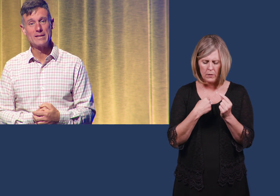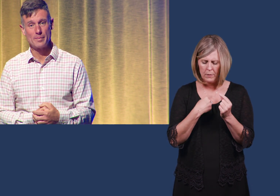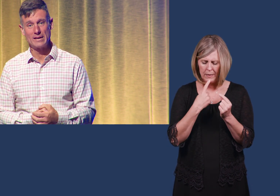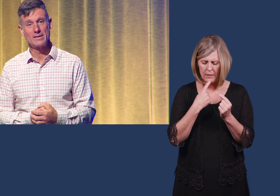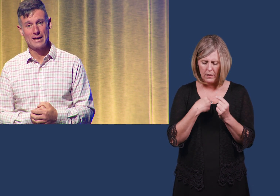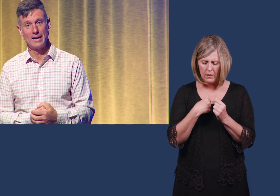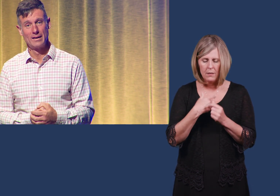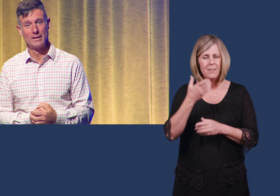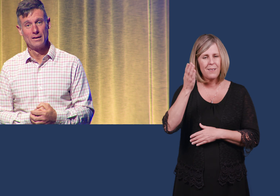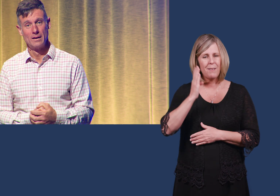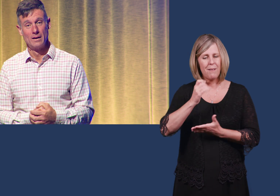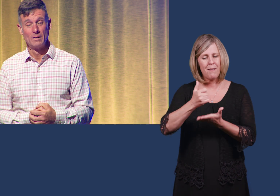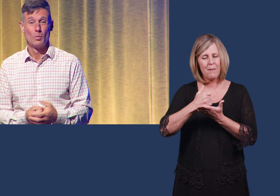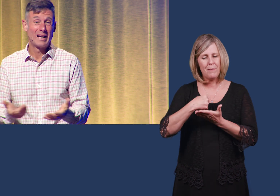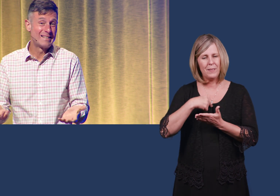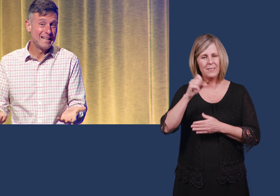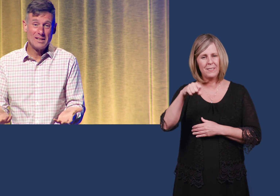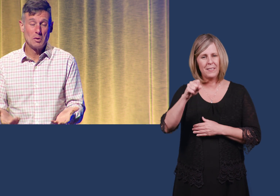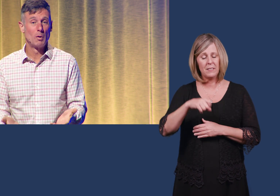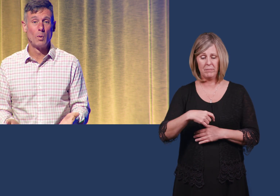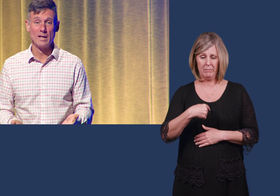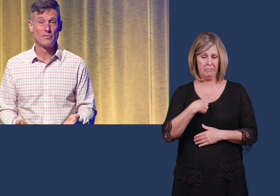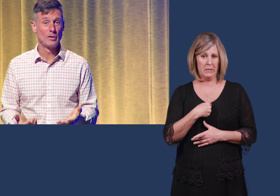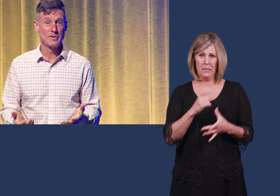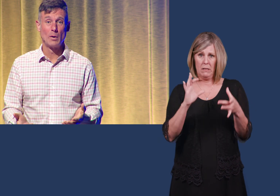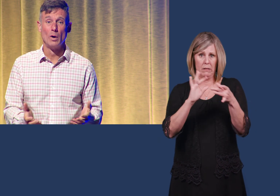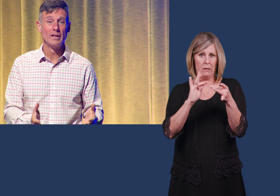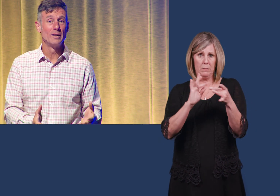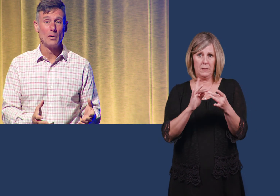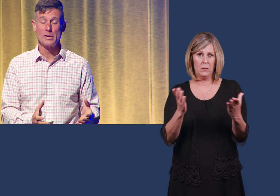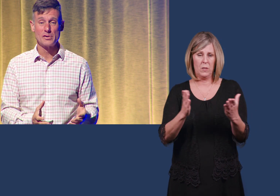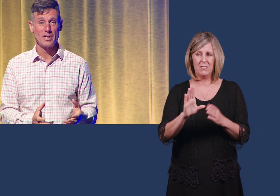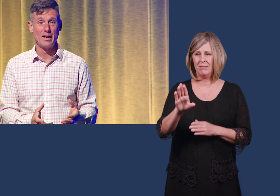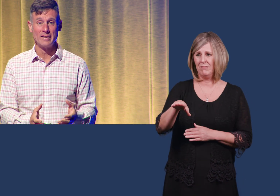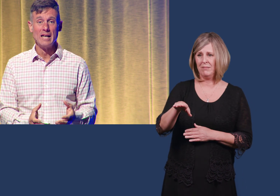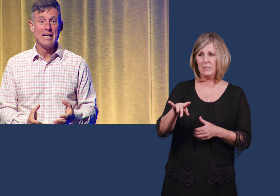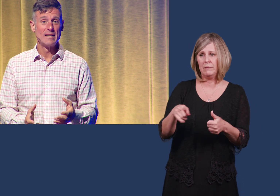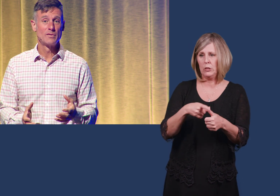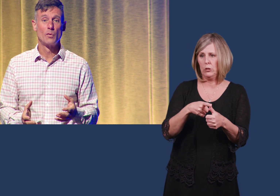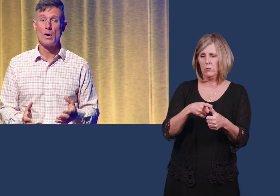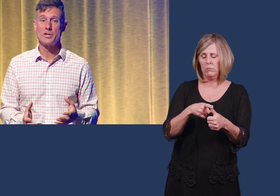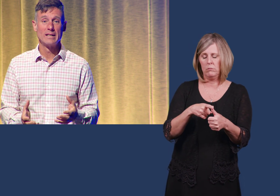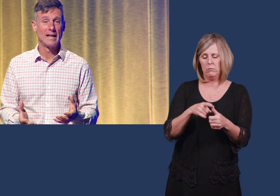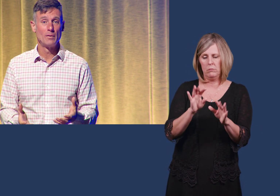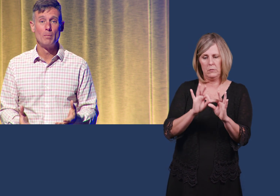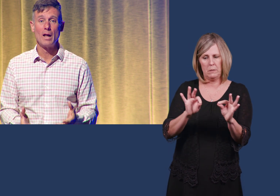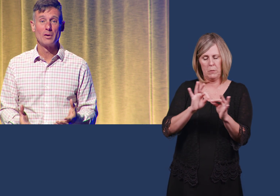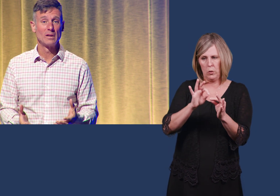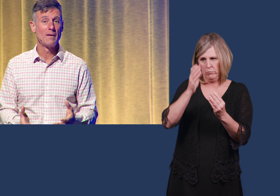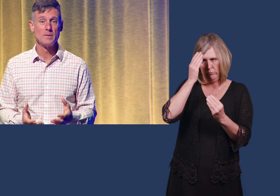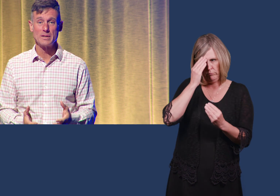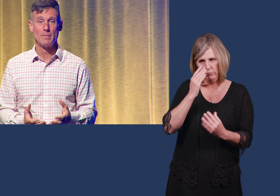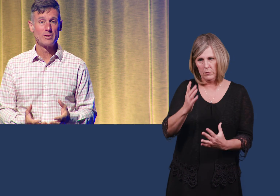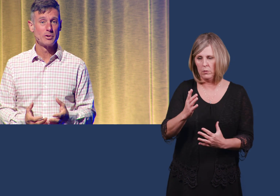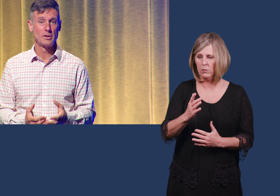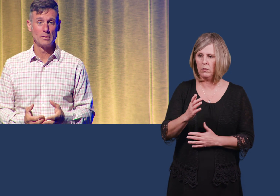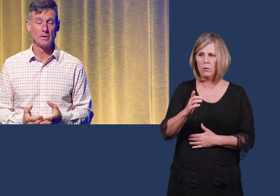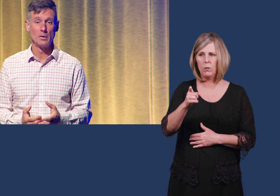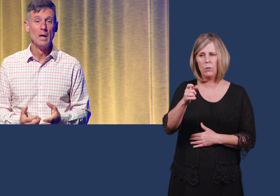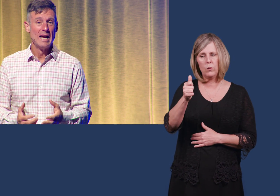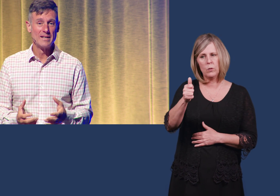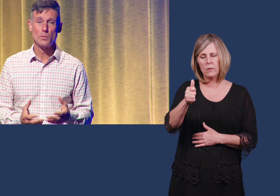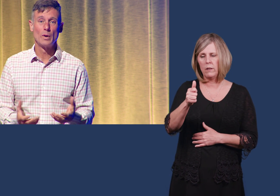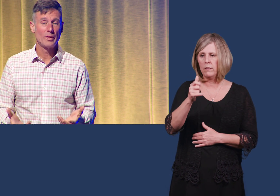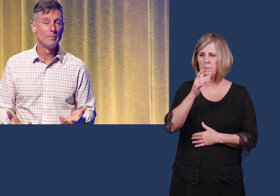give me something to say. What I said to her was, "First, I want you to know your son is fortunate to have a mother who loves him as much as you